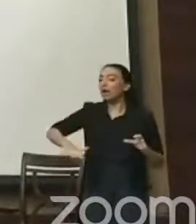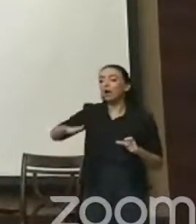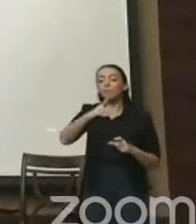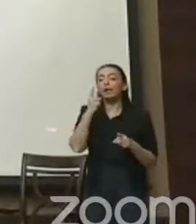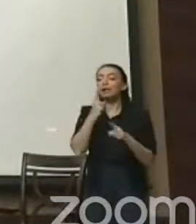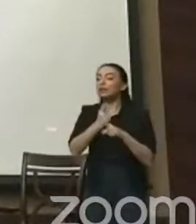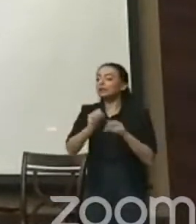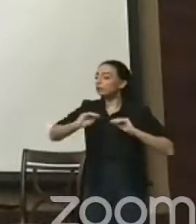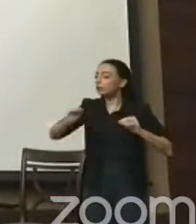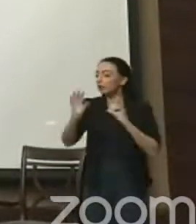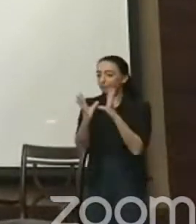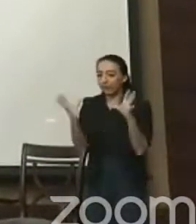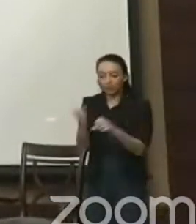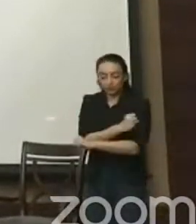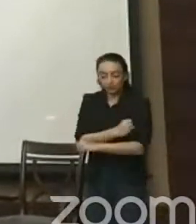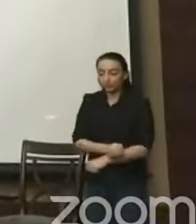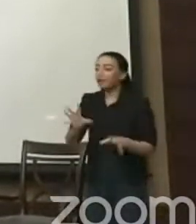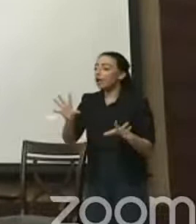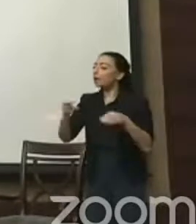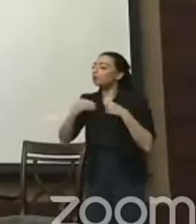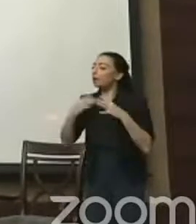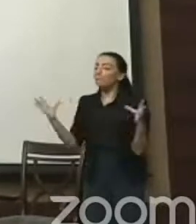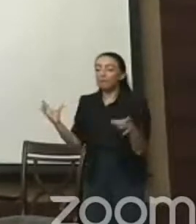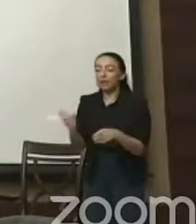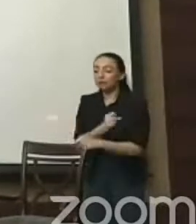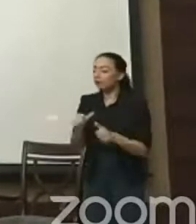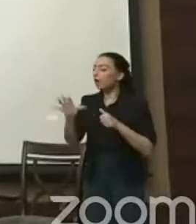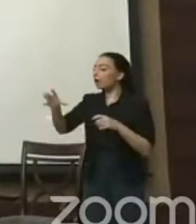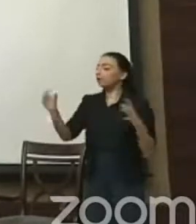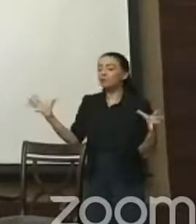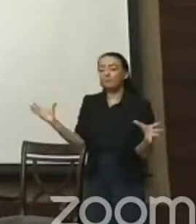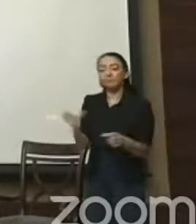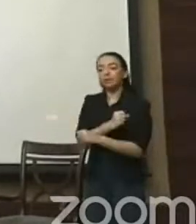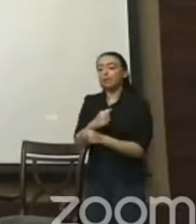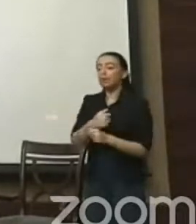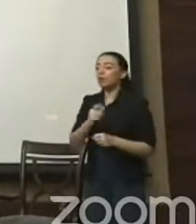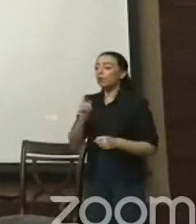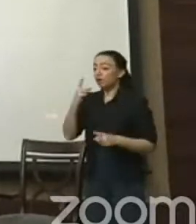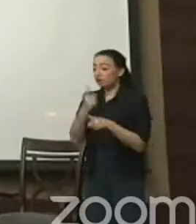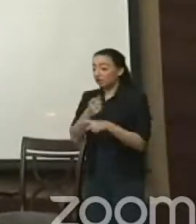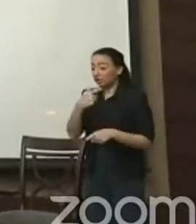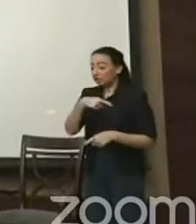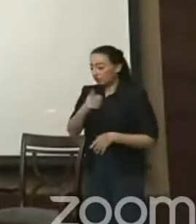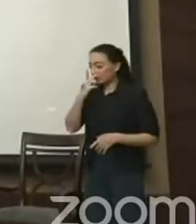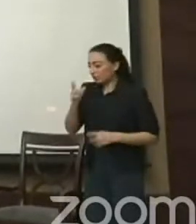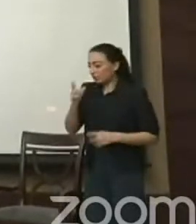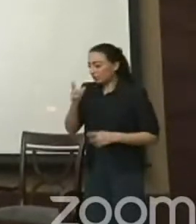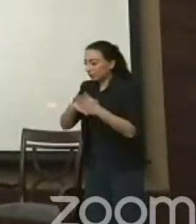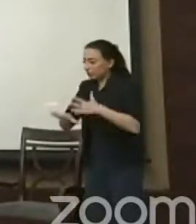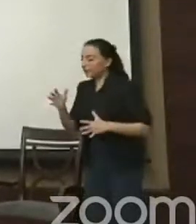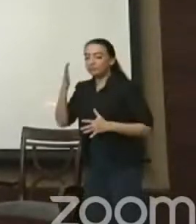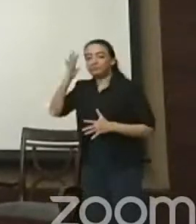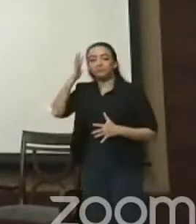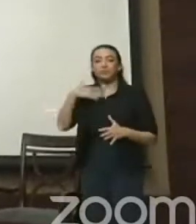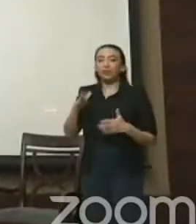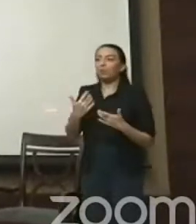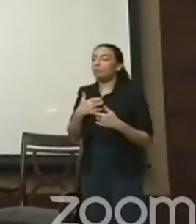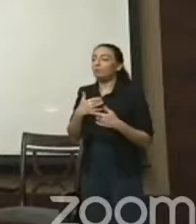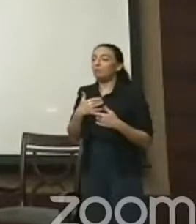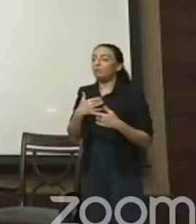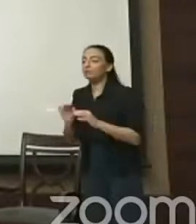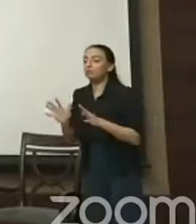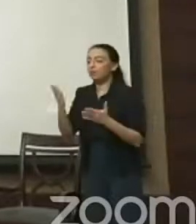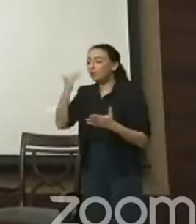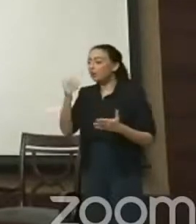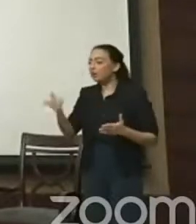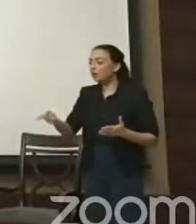teacher can accept at a first sight to a child. There will be a volley of questions. Why